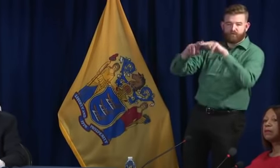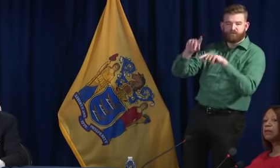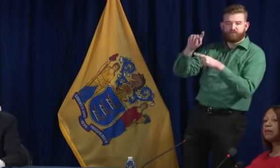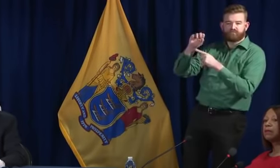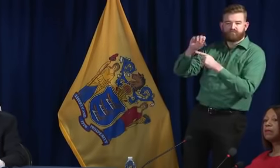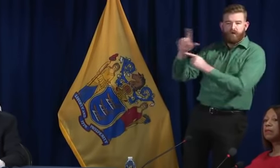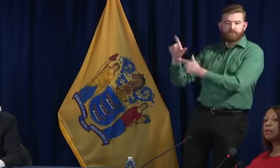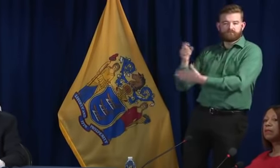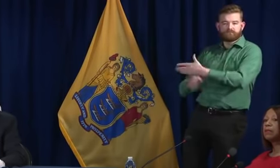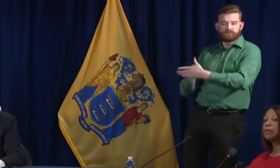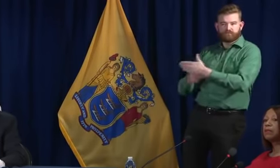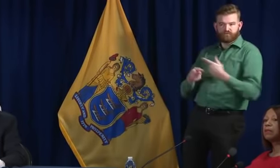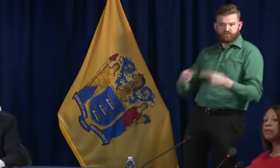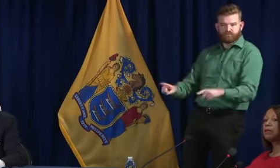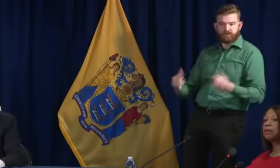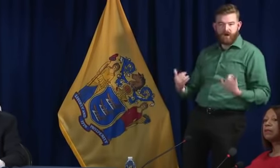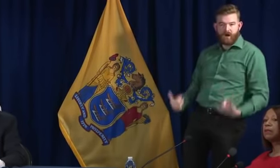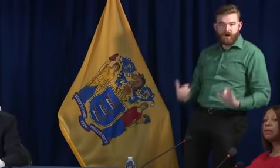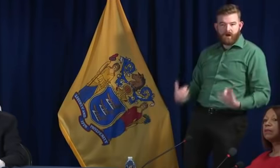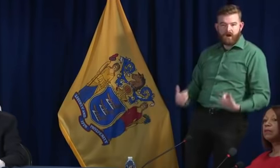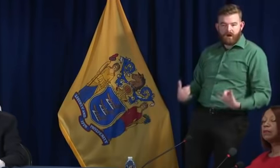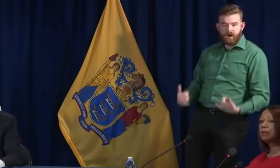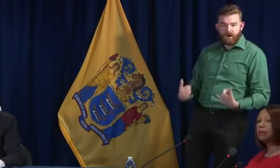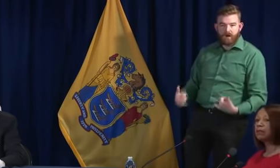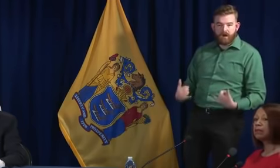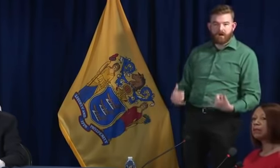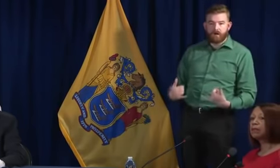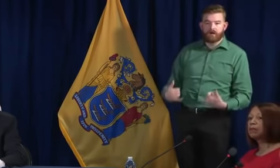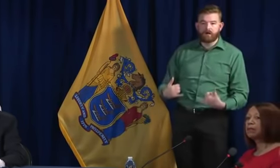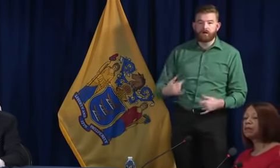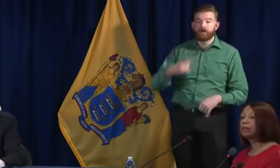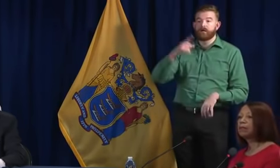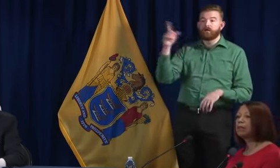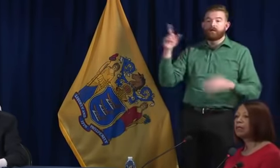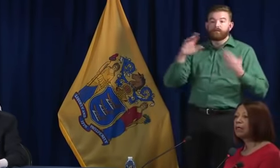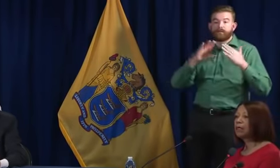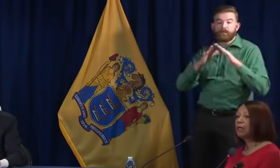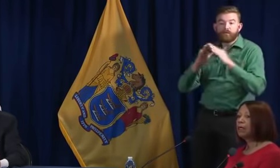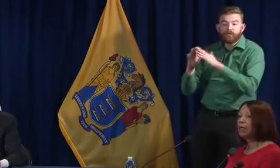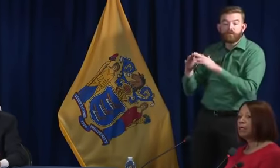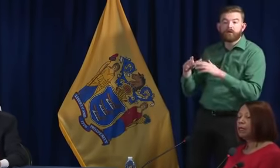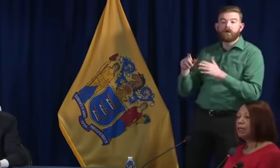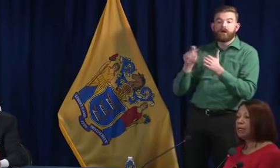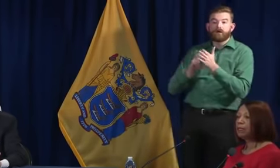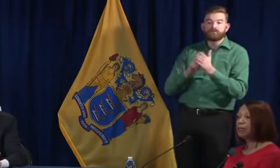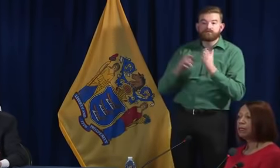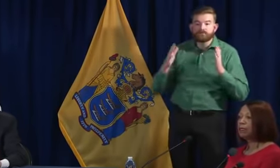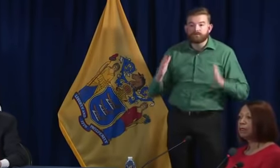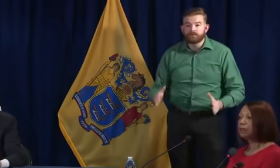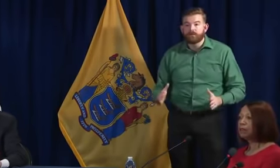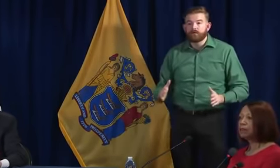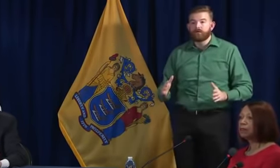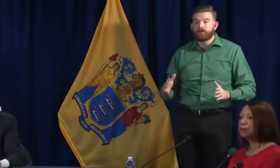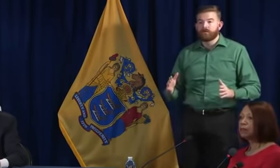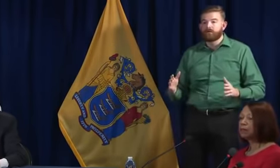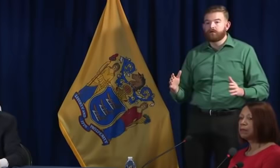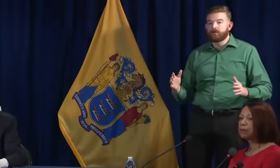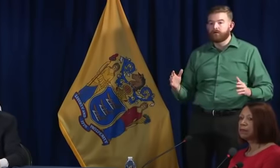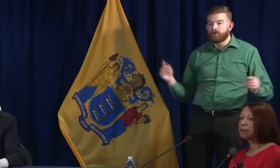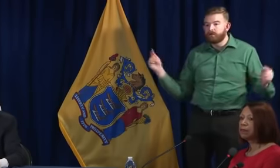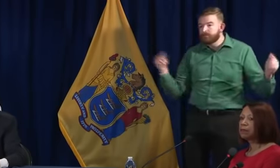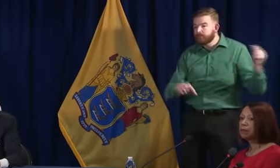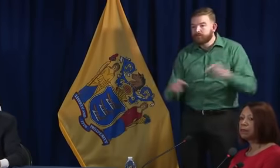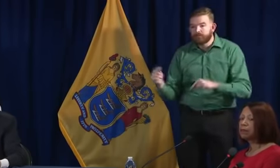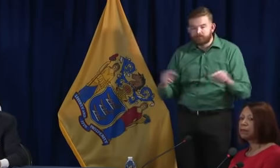journalistic focus on this is severely constrained right now? I don't know that I've got a strongly